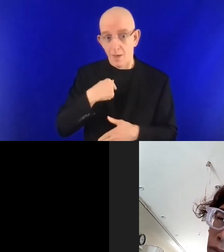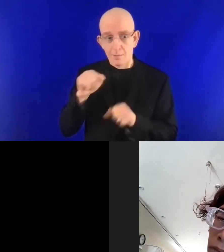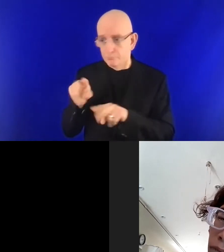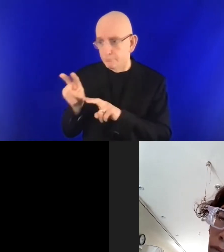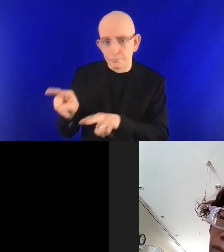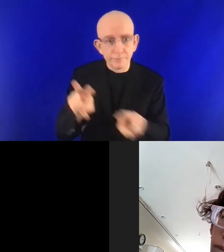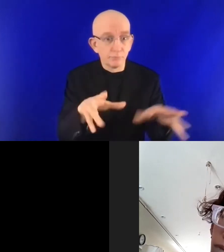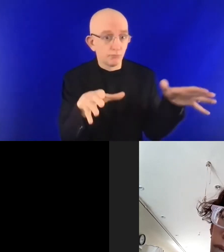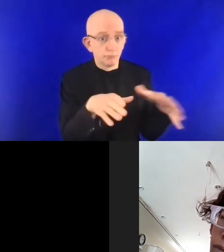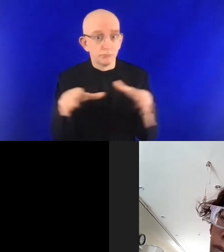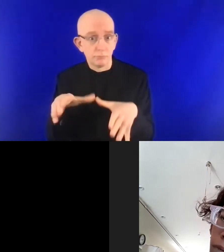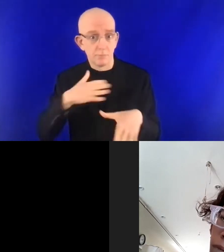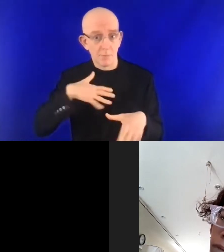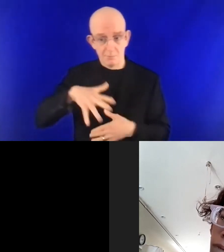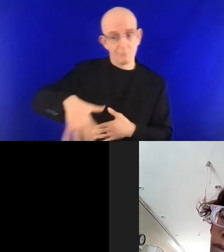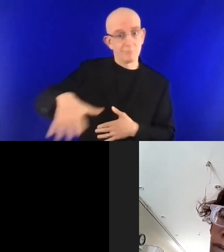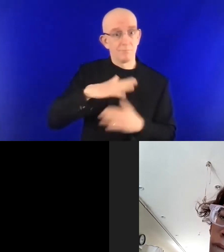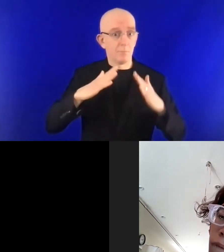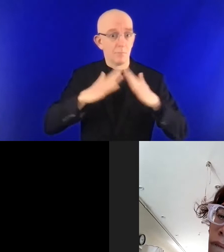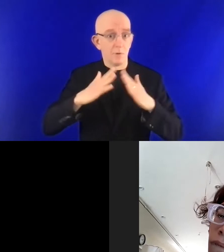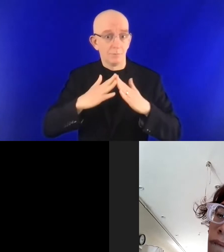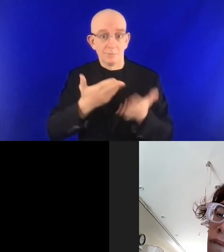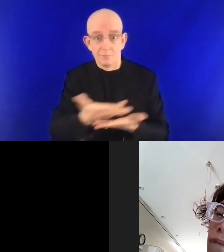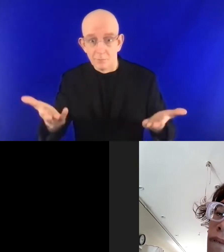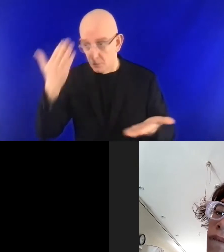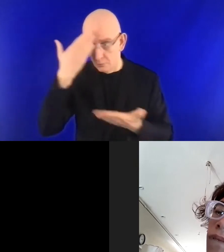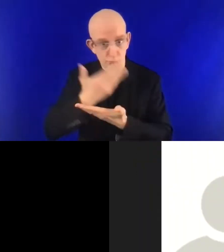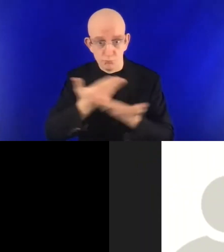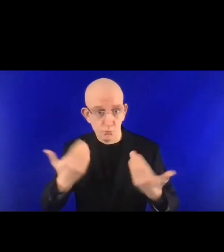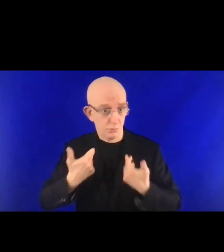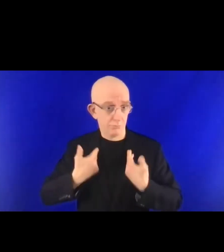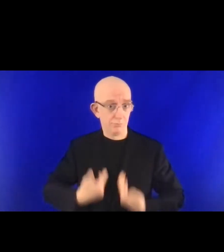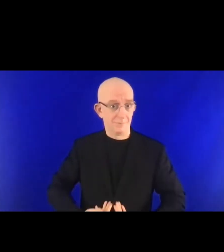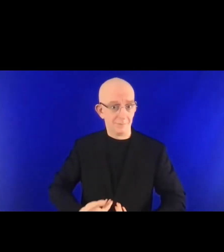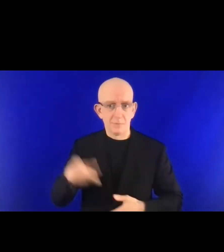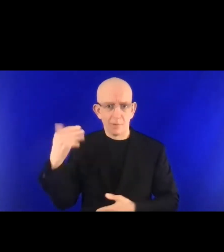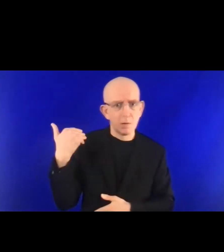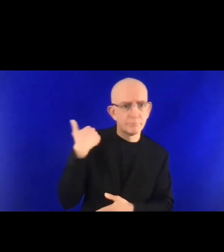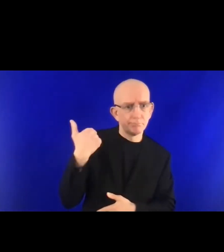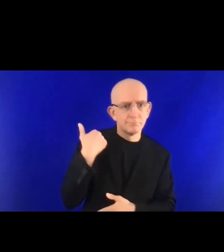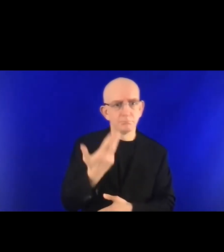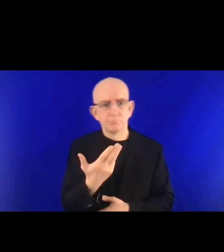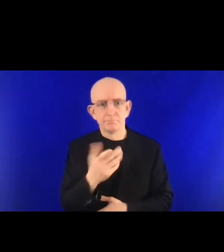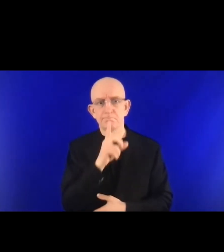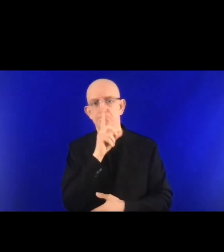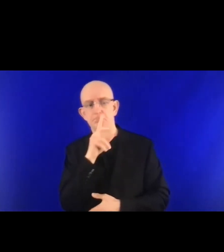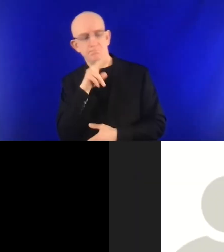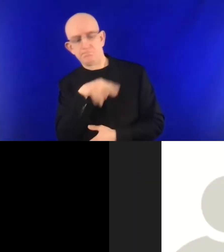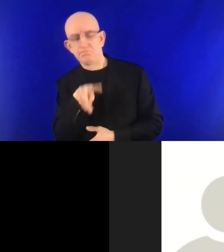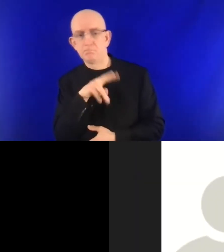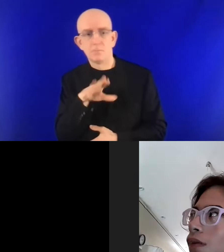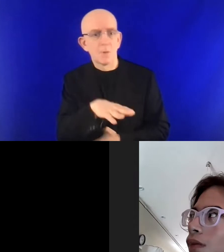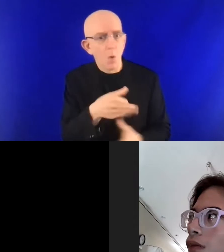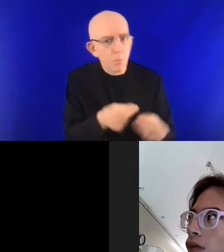talk to my assistant and they look at me weirdly and they take a step back. But when I go walking